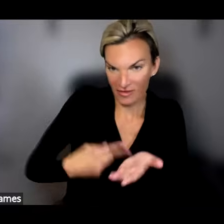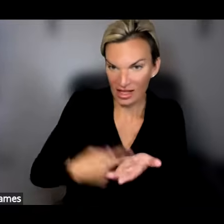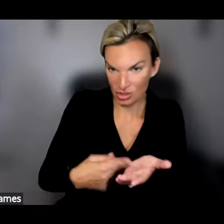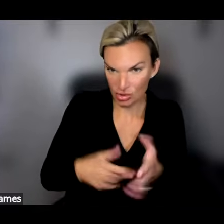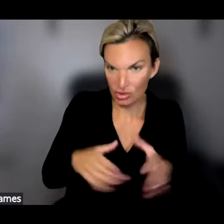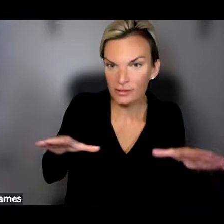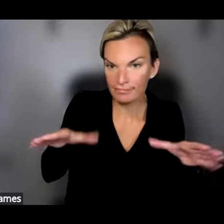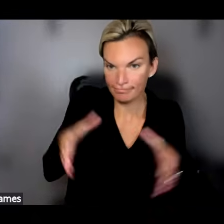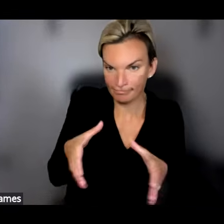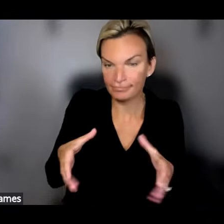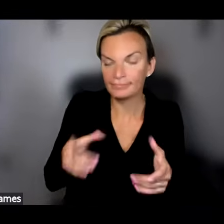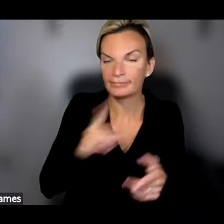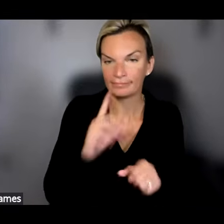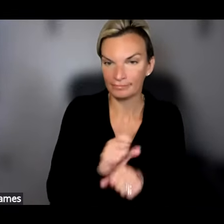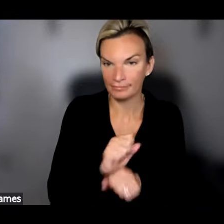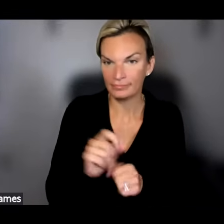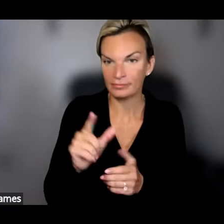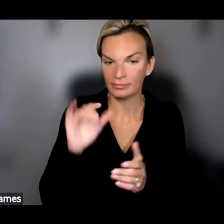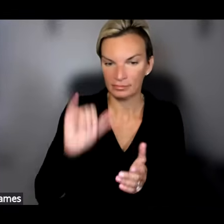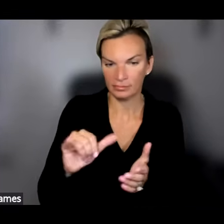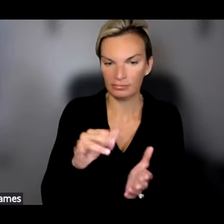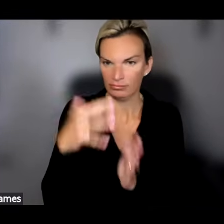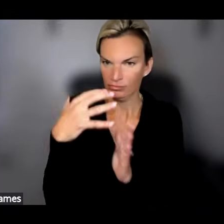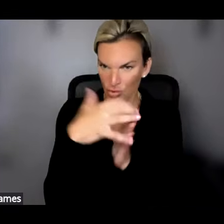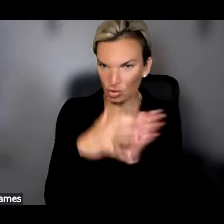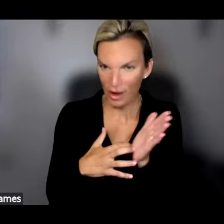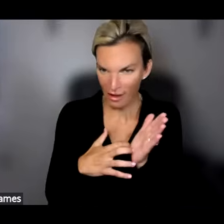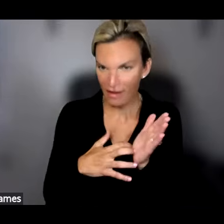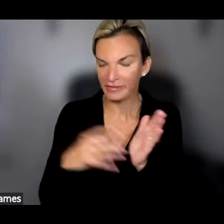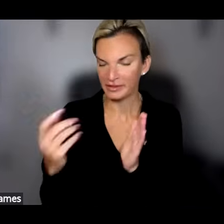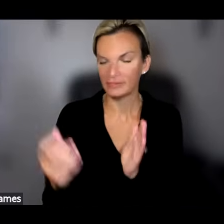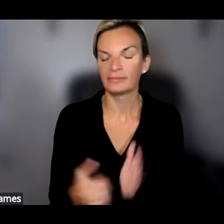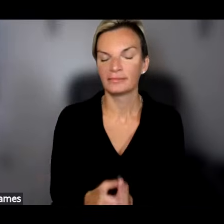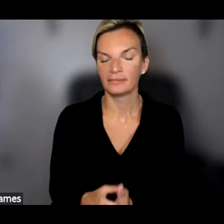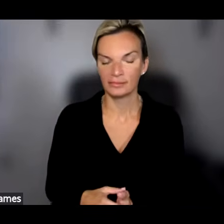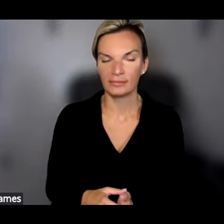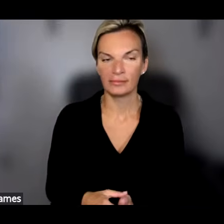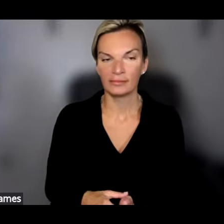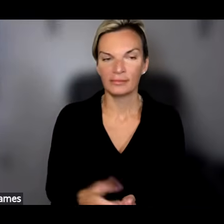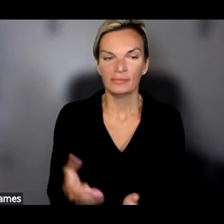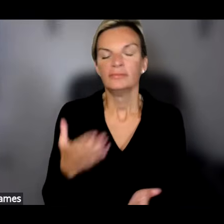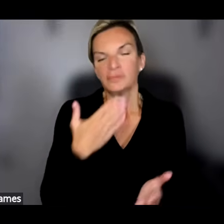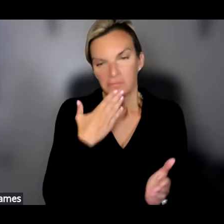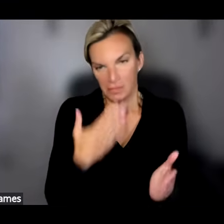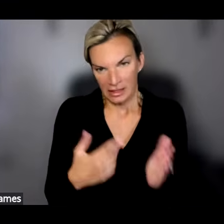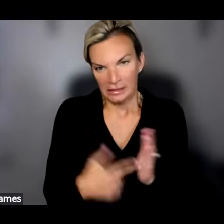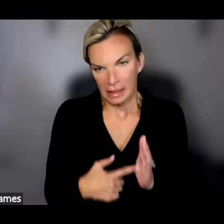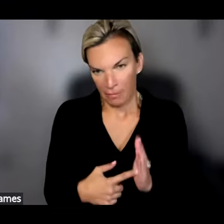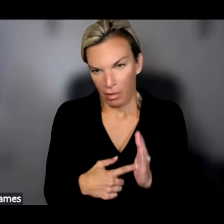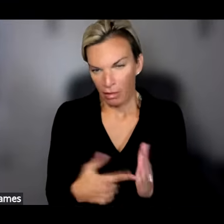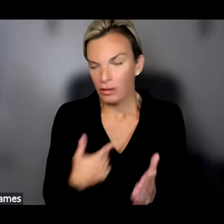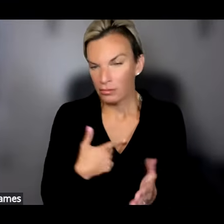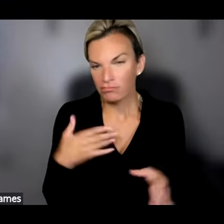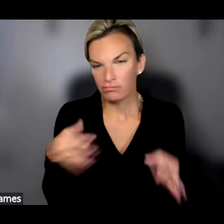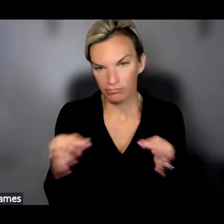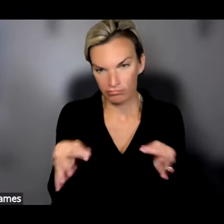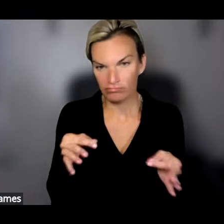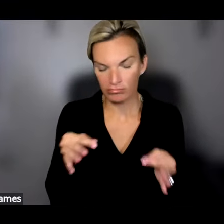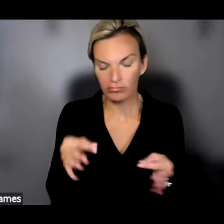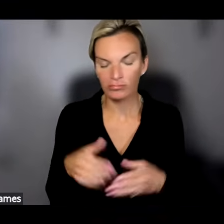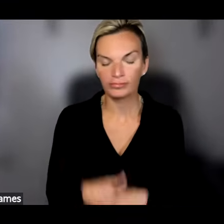a general revision of the state constitution. Another example that I wanted to go through was the